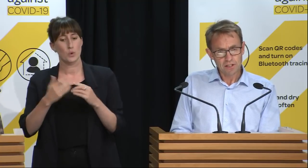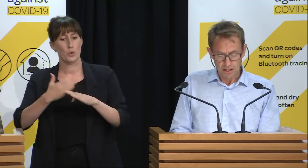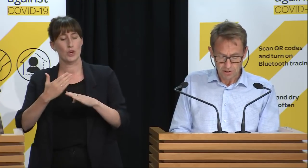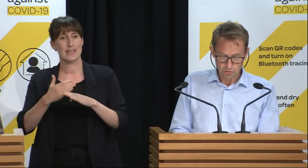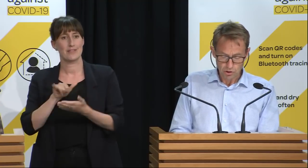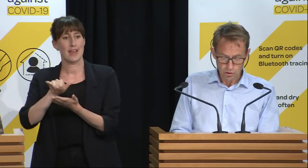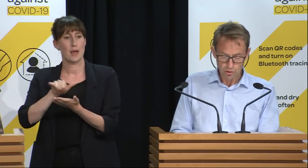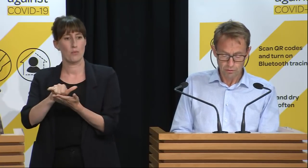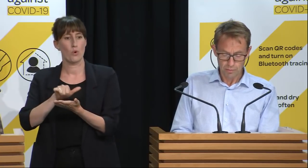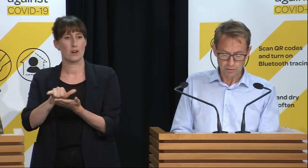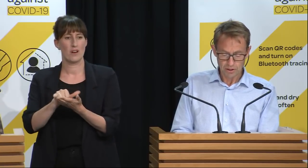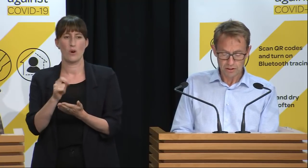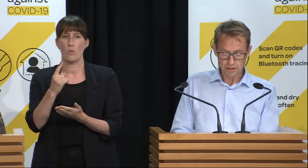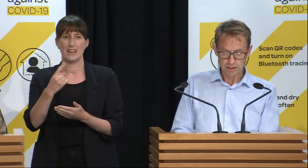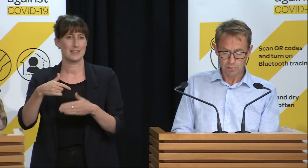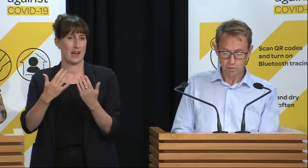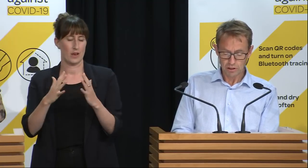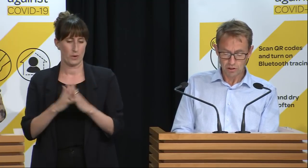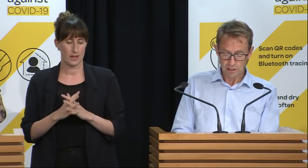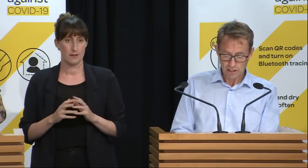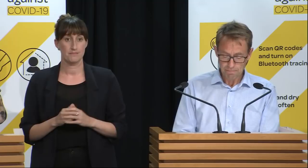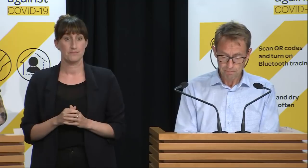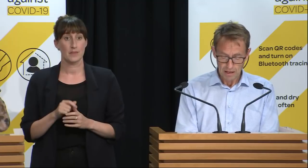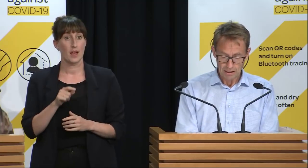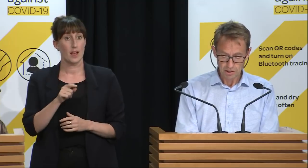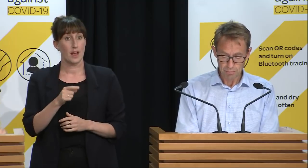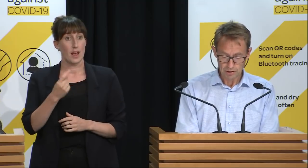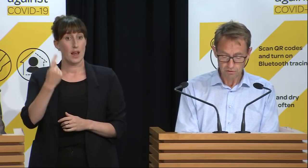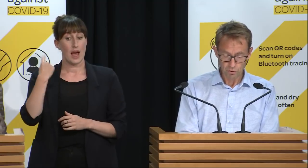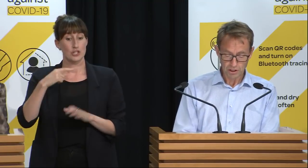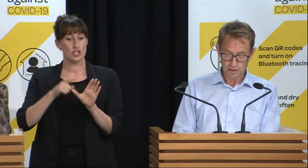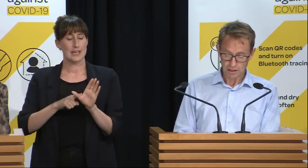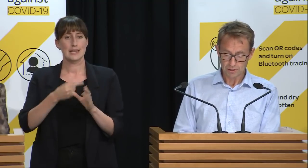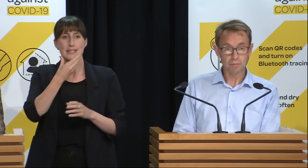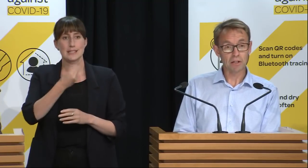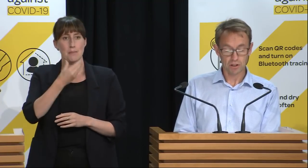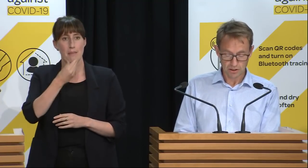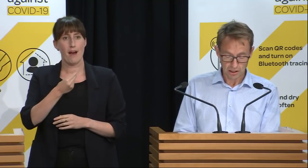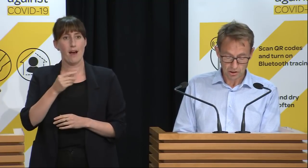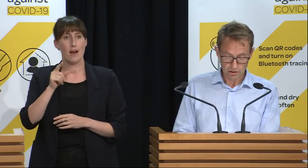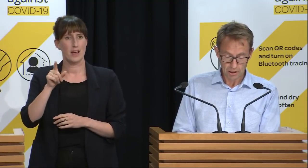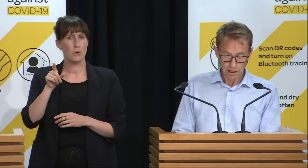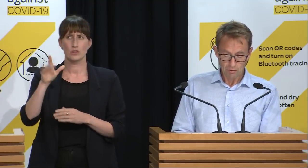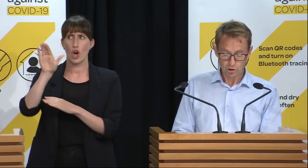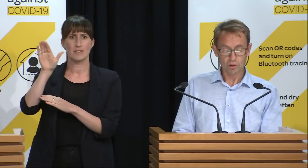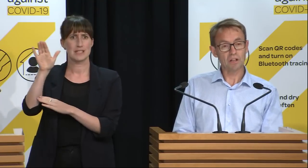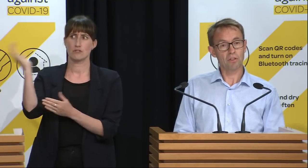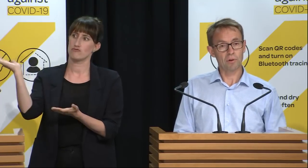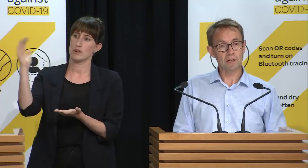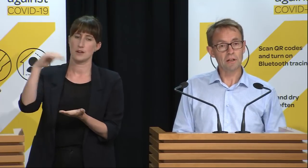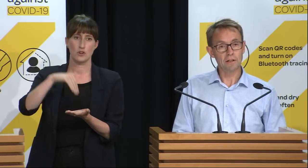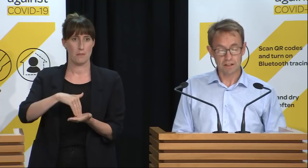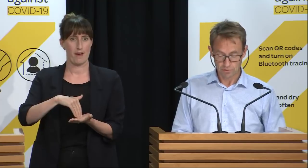Incidentally, this case did return from overseas in December 2020 and completed 14 days in managed isolation,